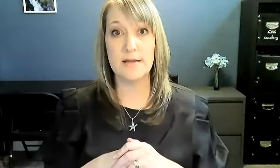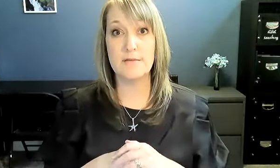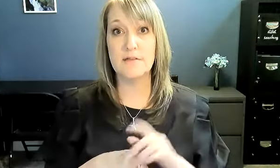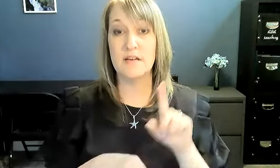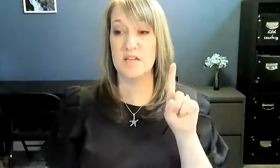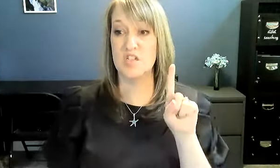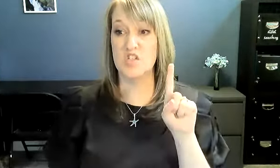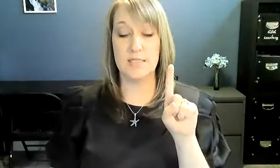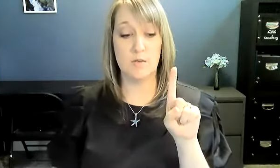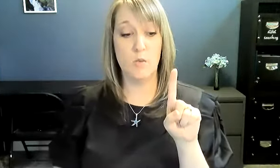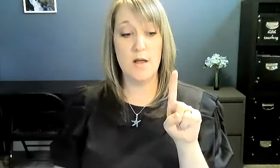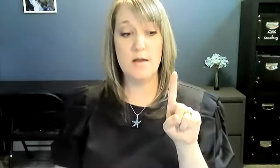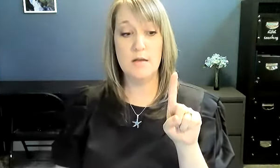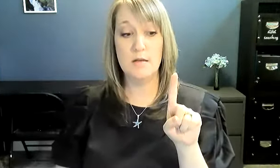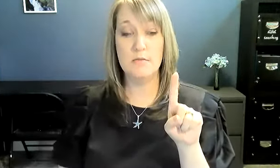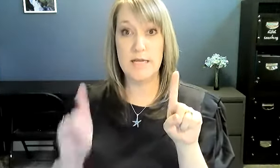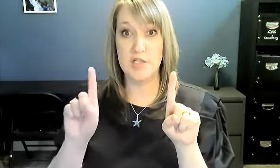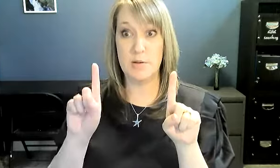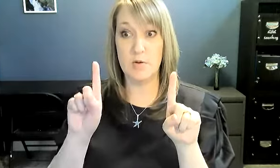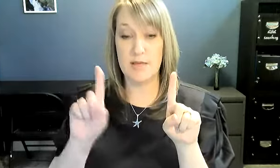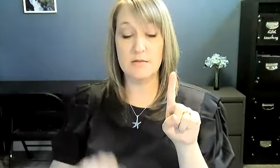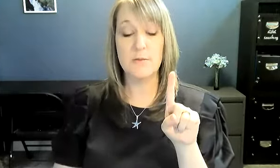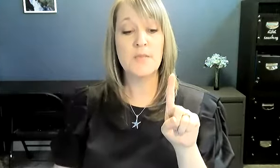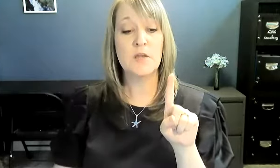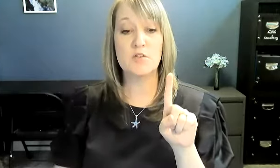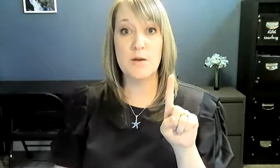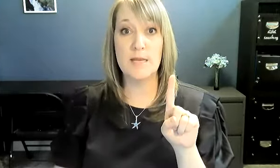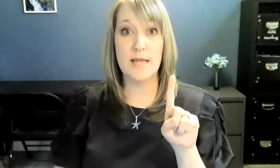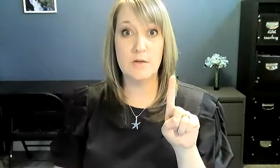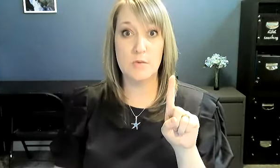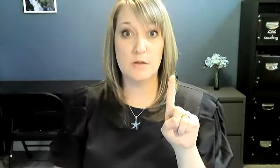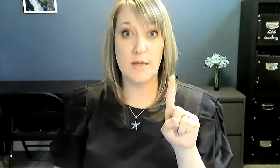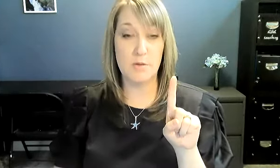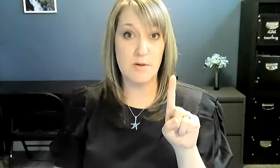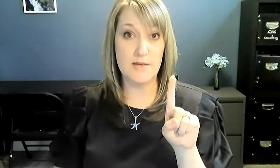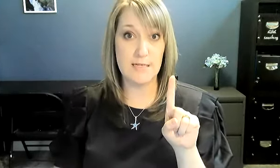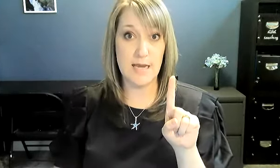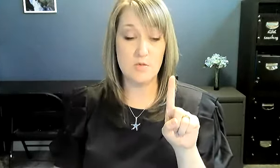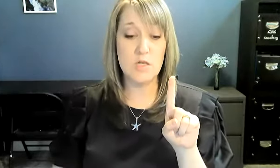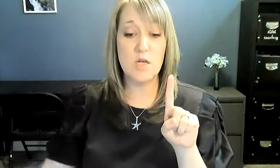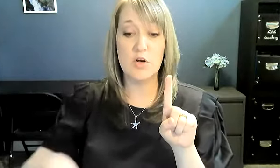positive is just a one handshake on both hands. Your dominant hand will have the palm facing out. Your